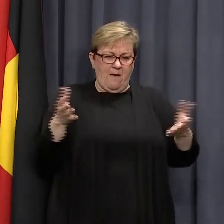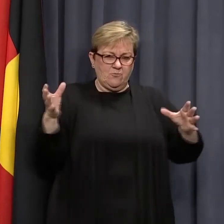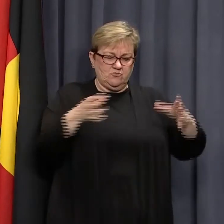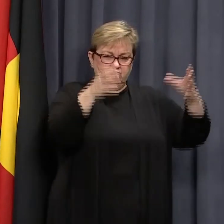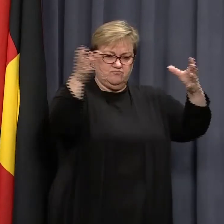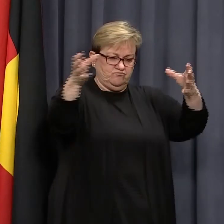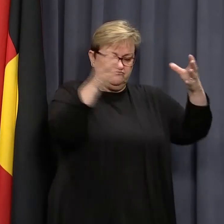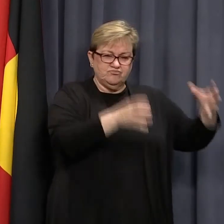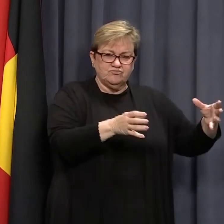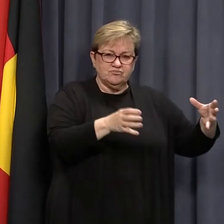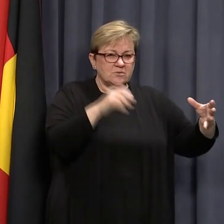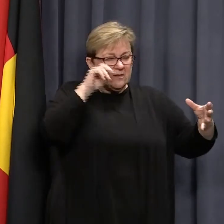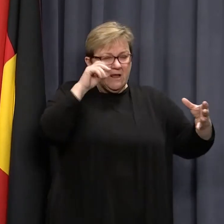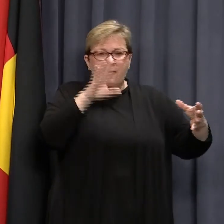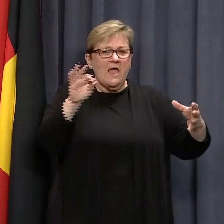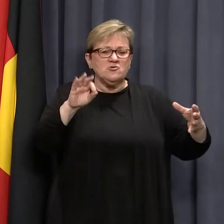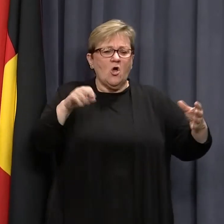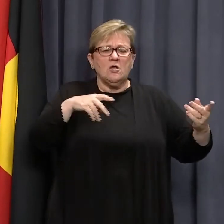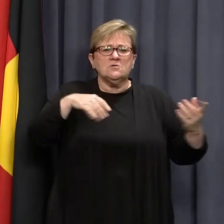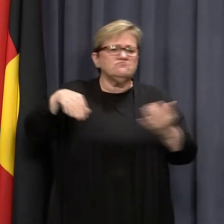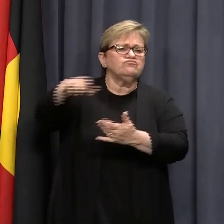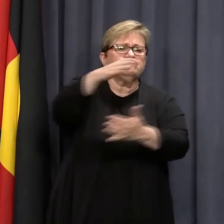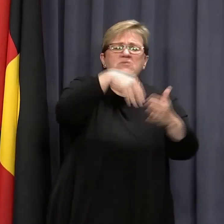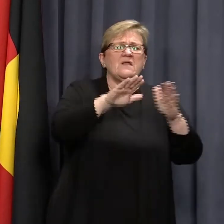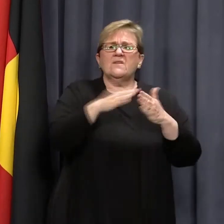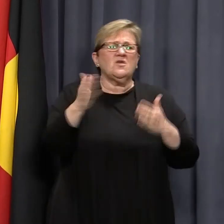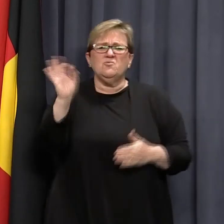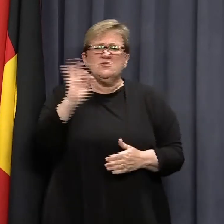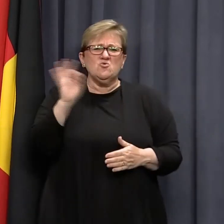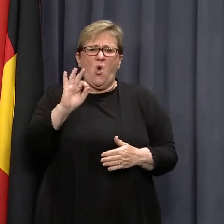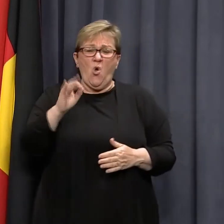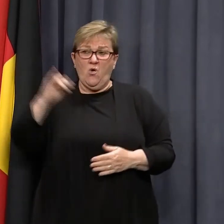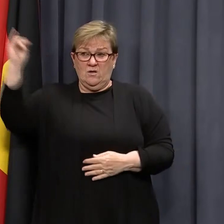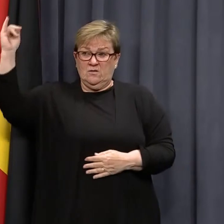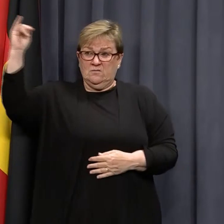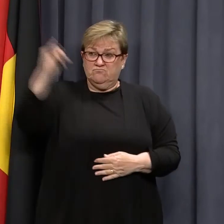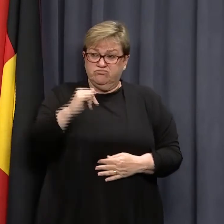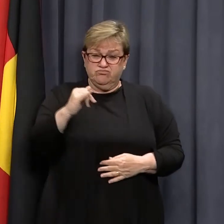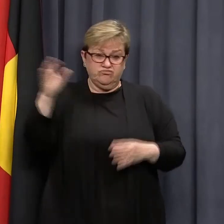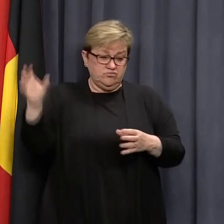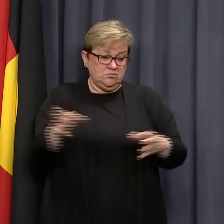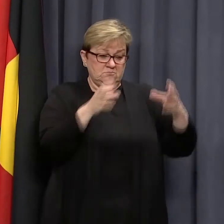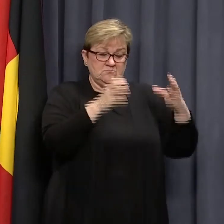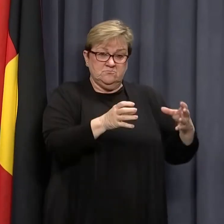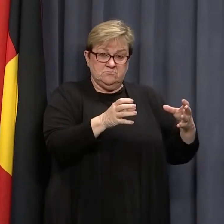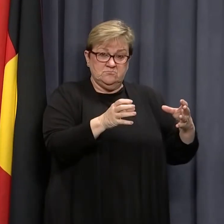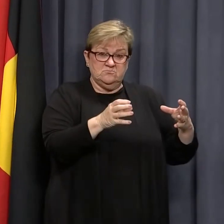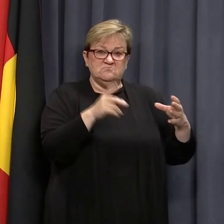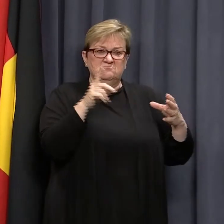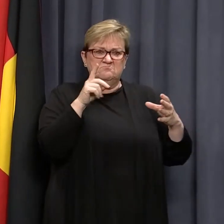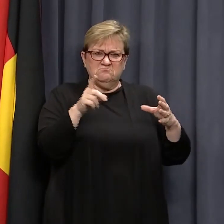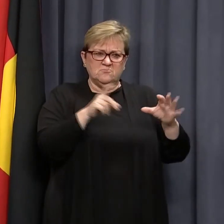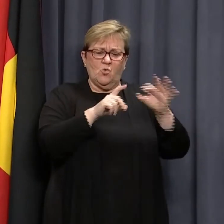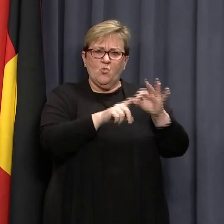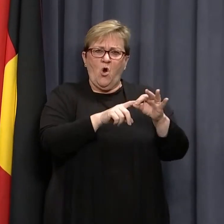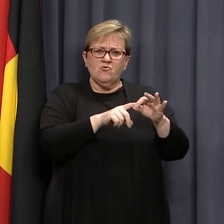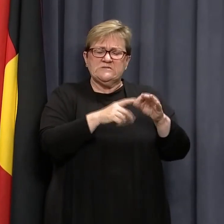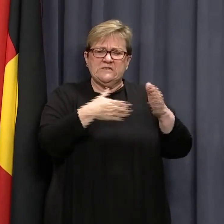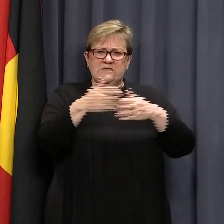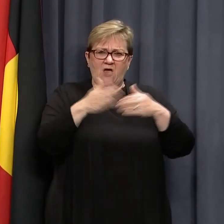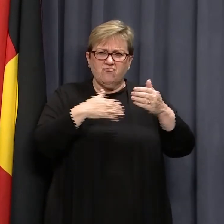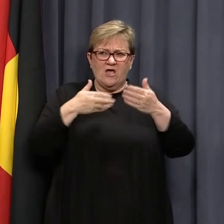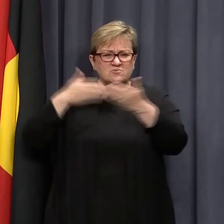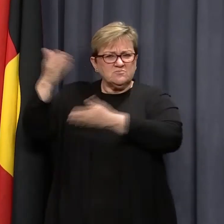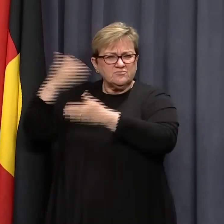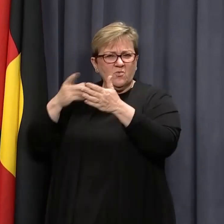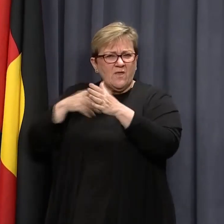assumption that they're just roaming in the community. That's not correct. They come in as part of a quarantine arrangement.